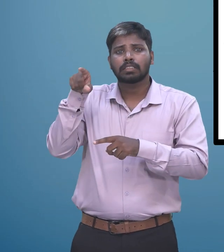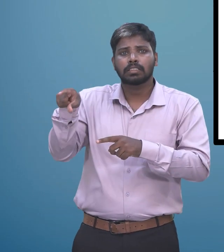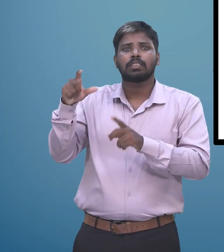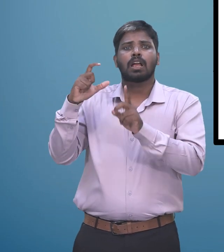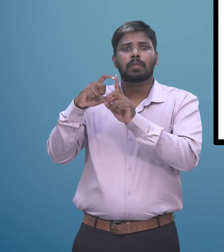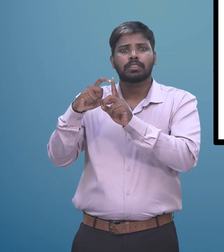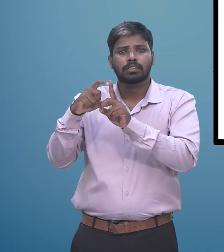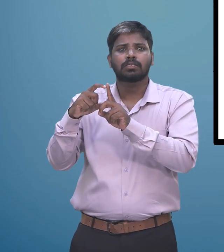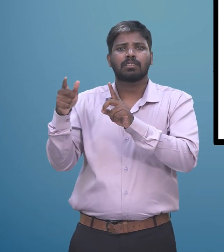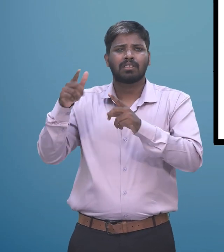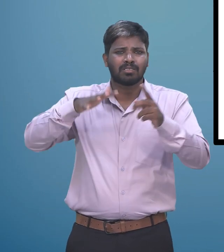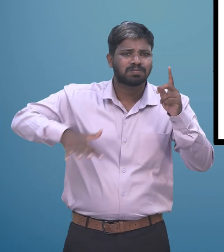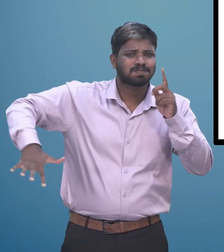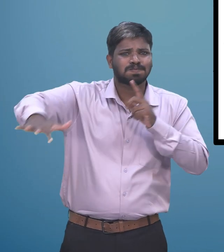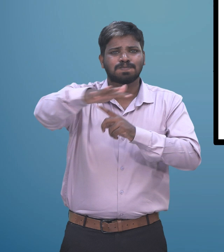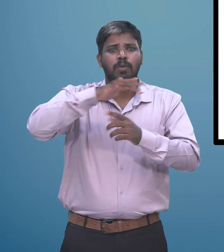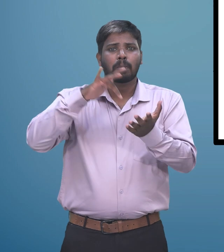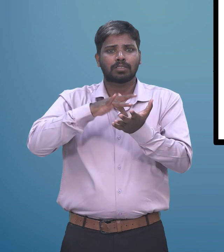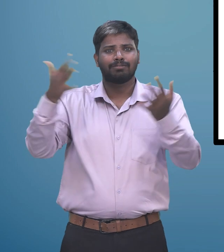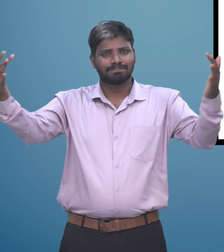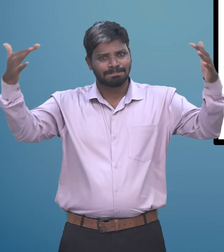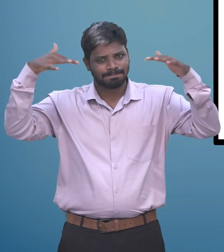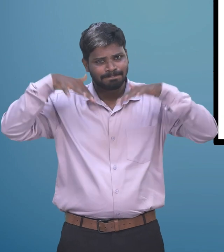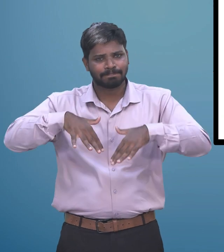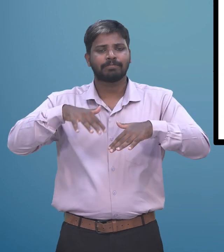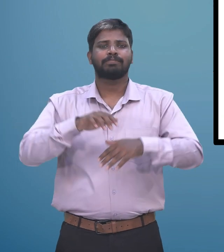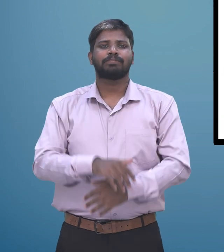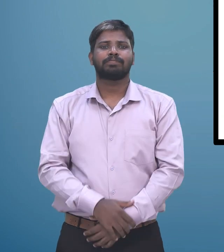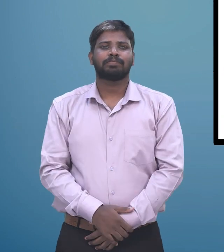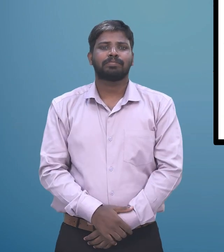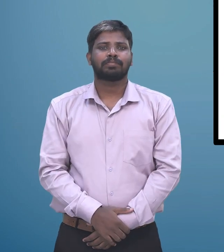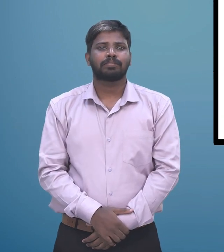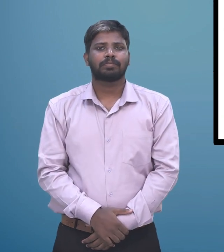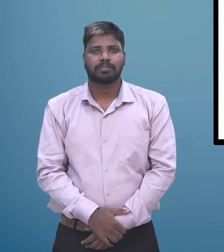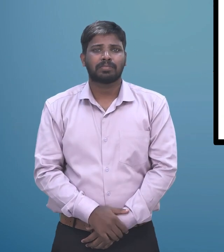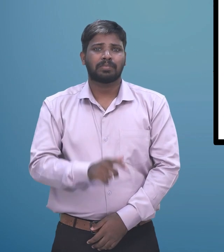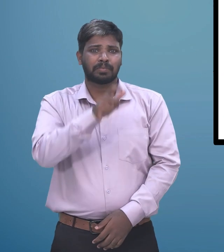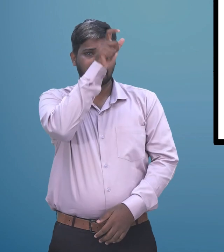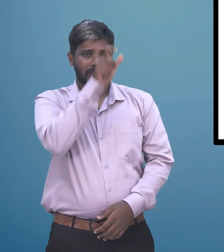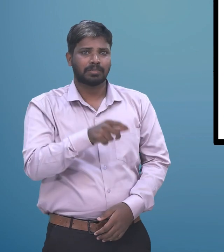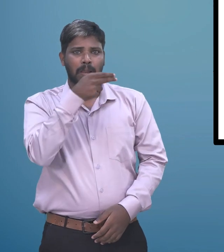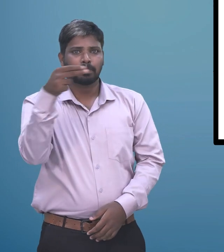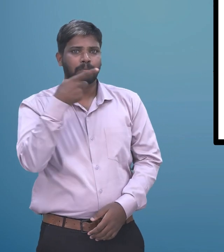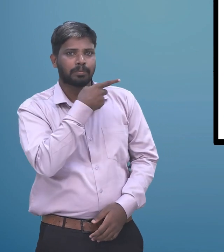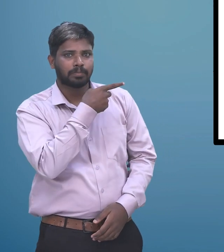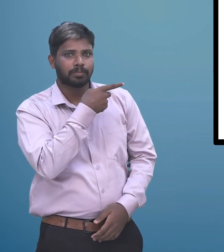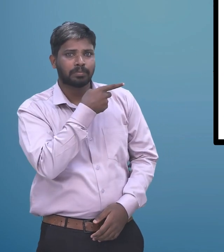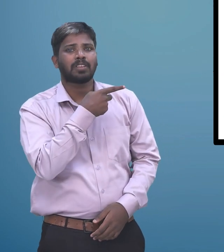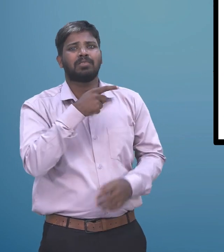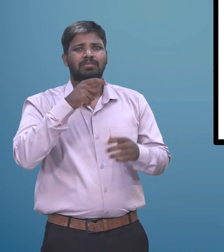cousin and adversary Duryodhan, visited the tribe's respective regions. The anthropologist K.S. Singh